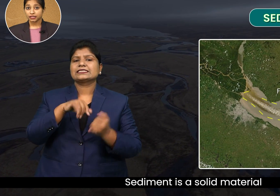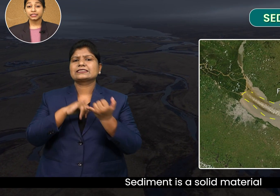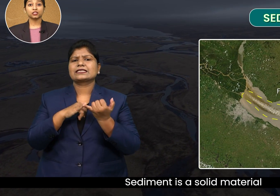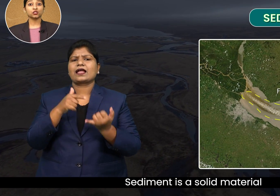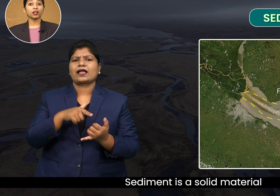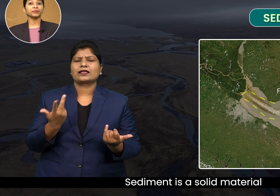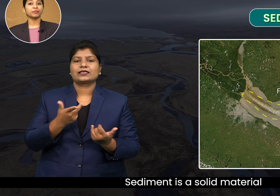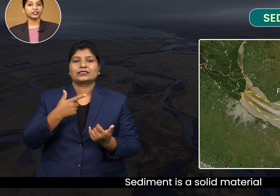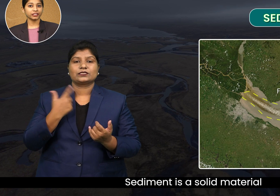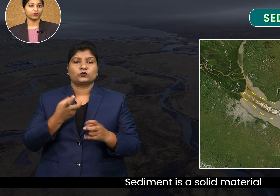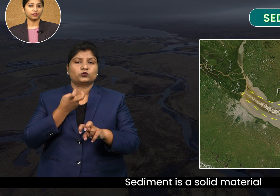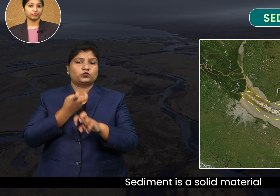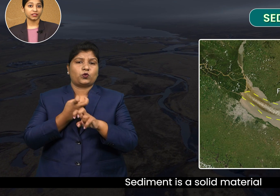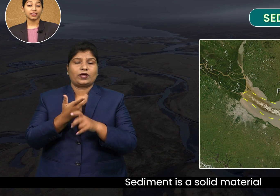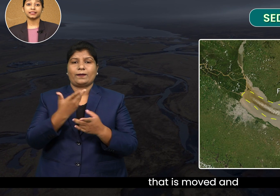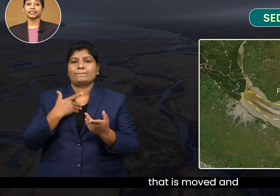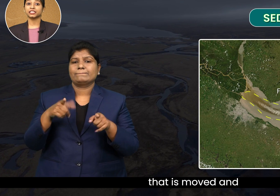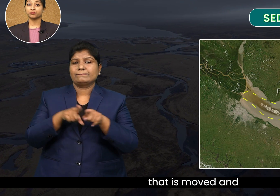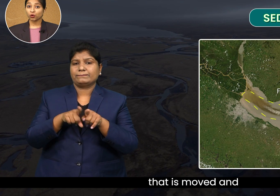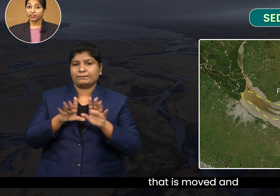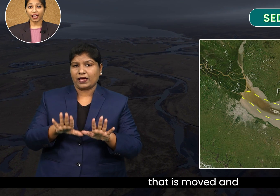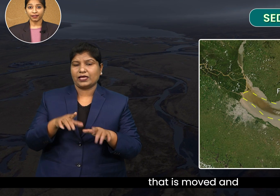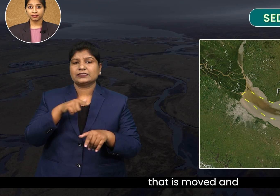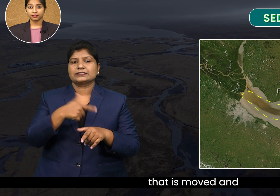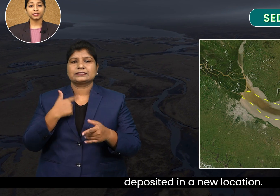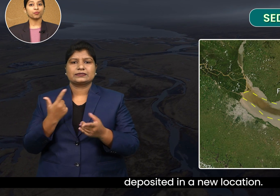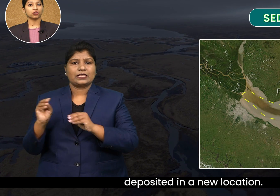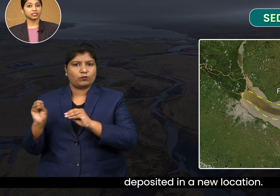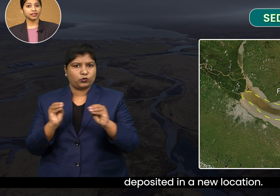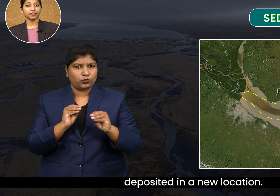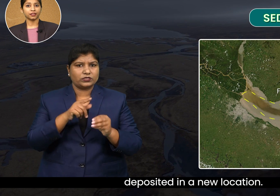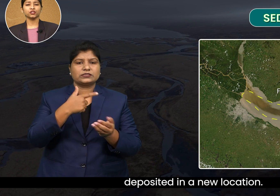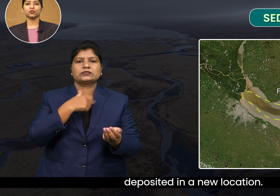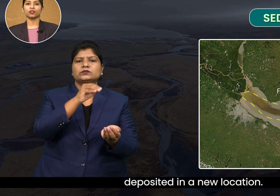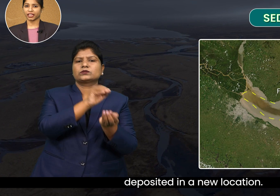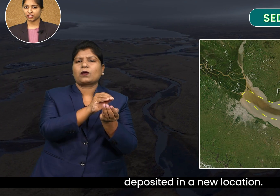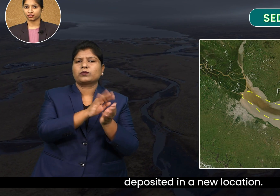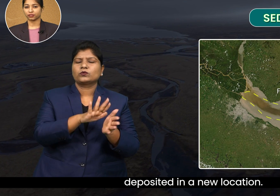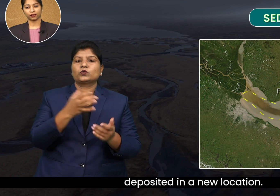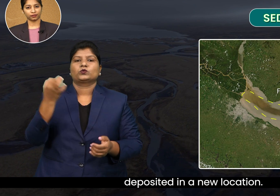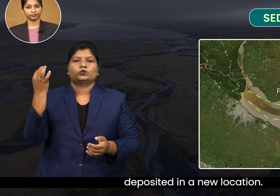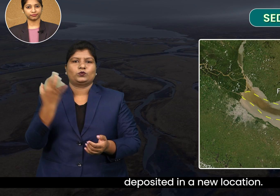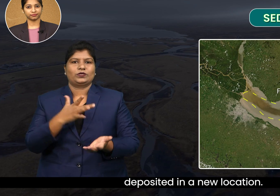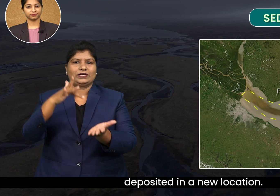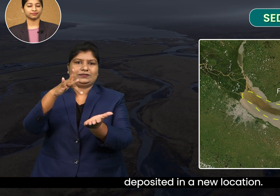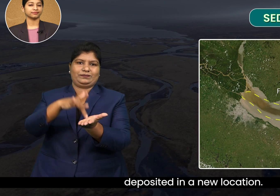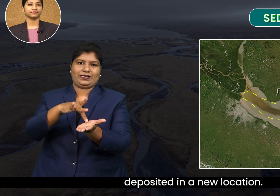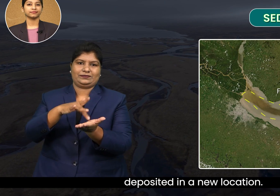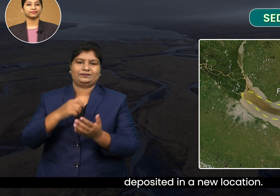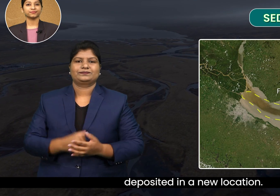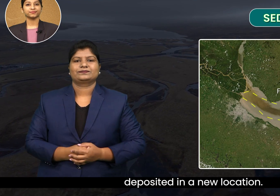Sediment is a solid material that is moved and deposited in a new location.